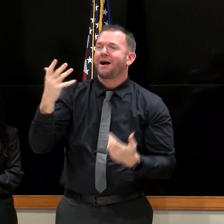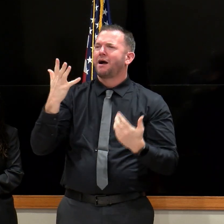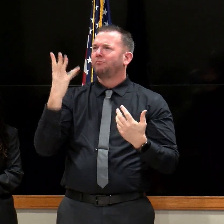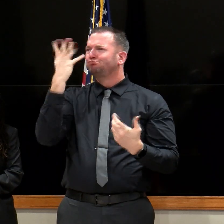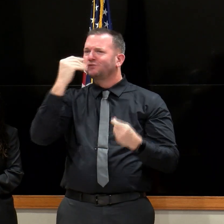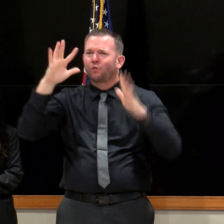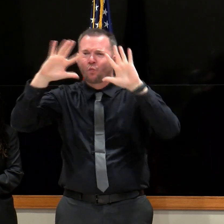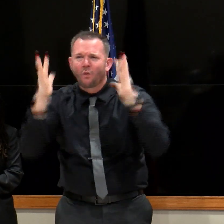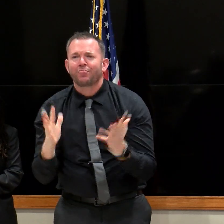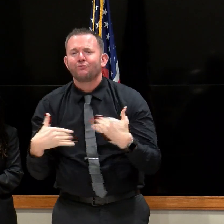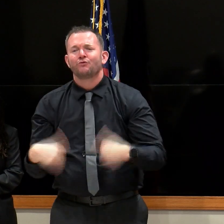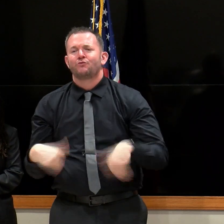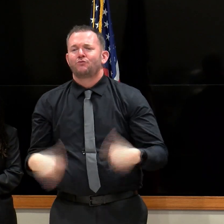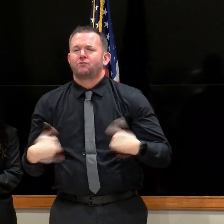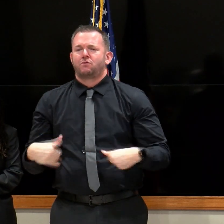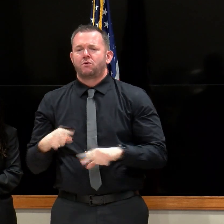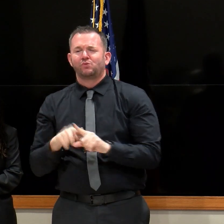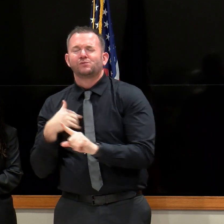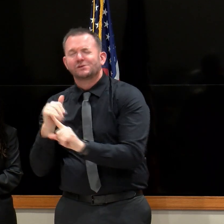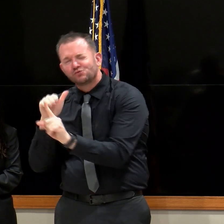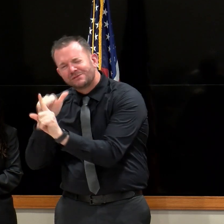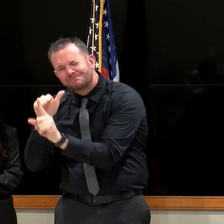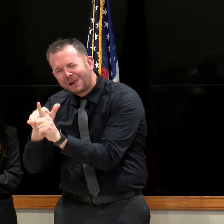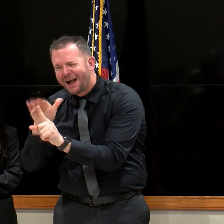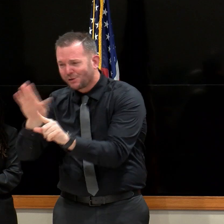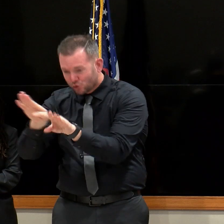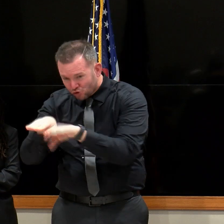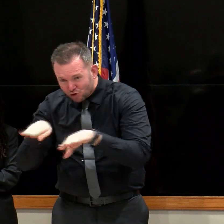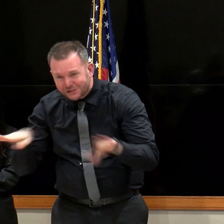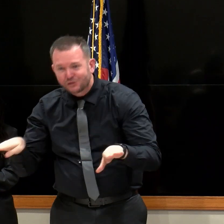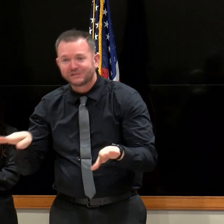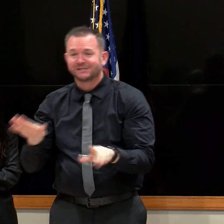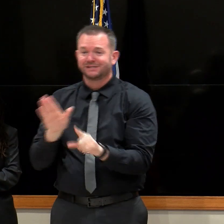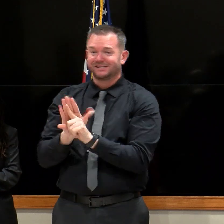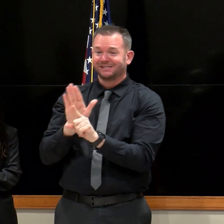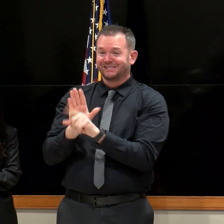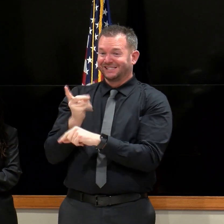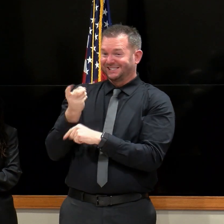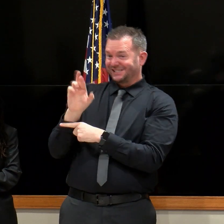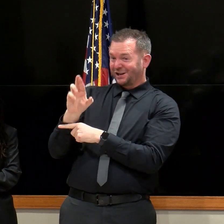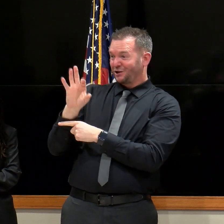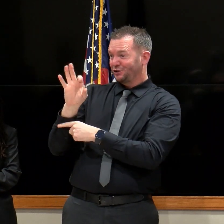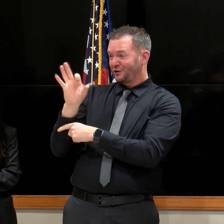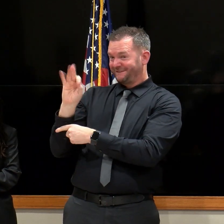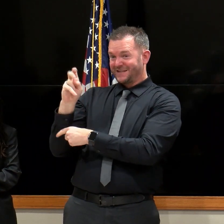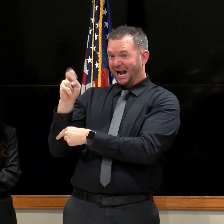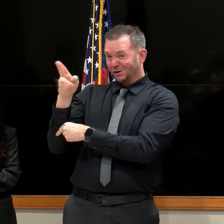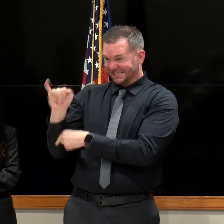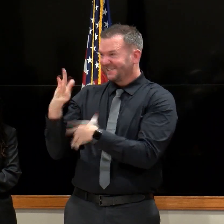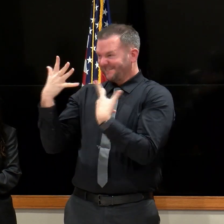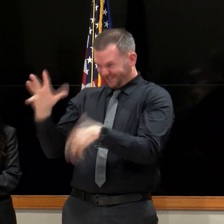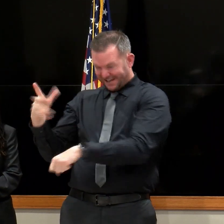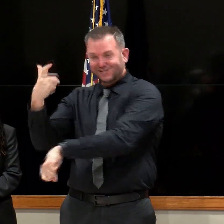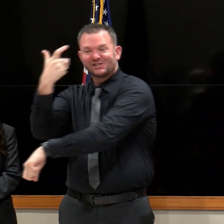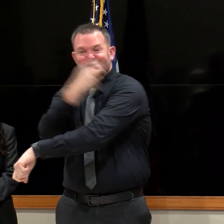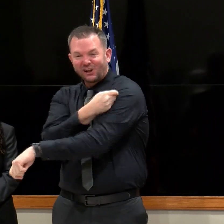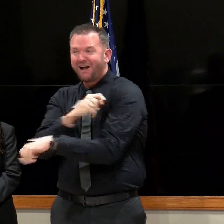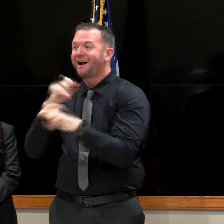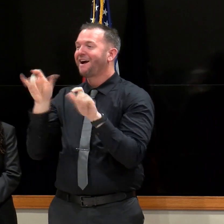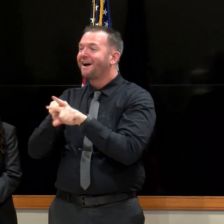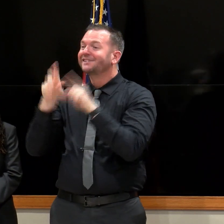your children that Dr. Fauci has given Santa Claus the vaccine already. The mayor and I